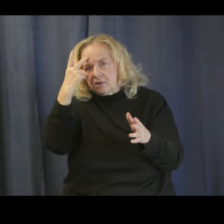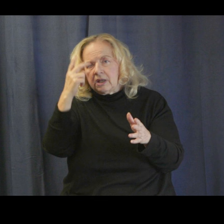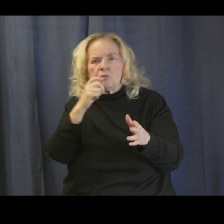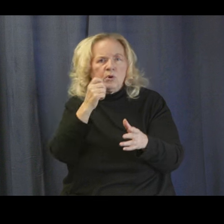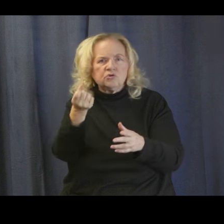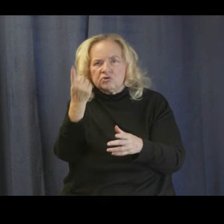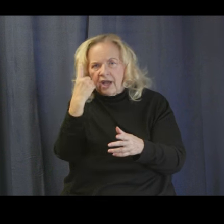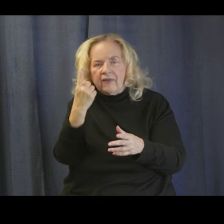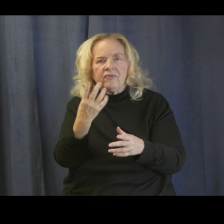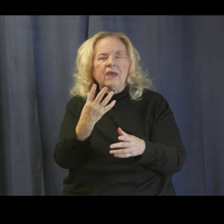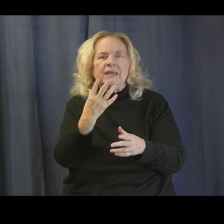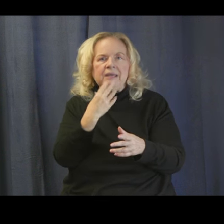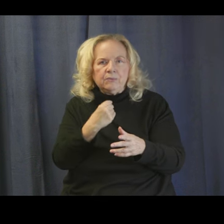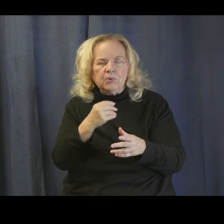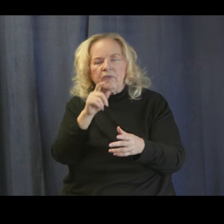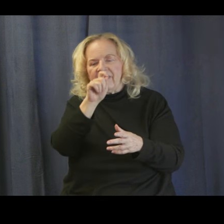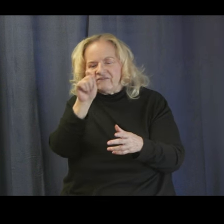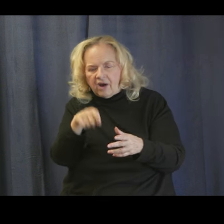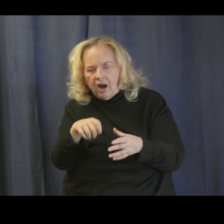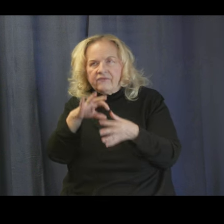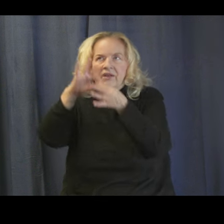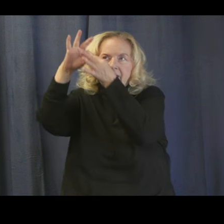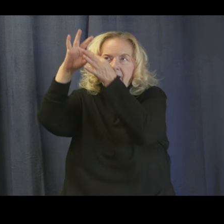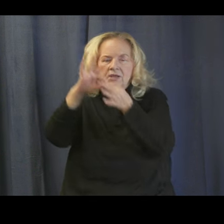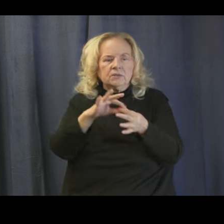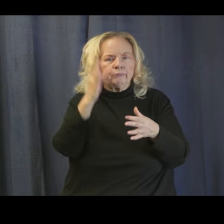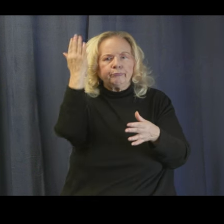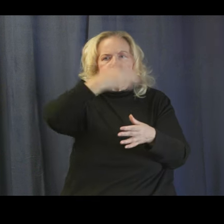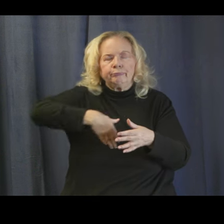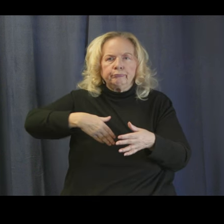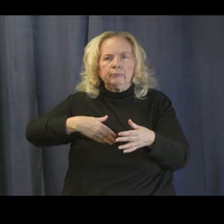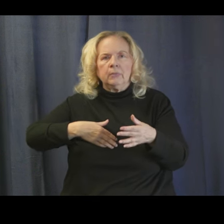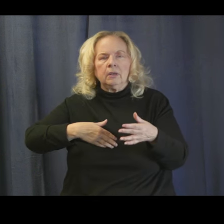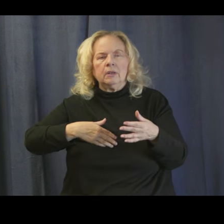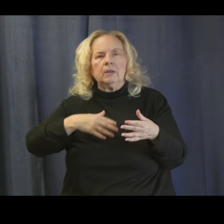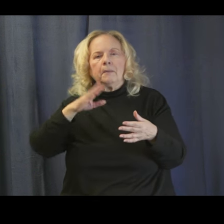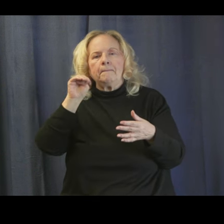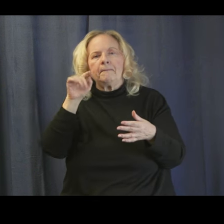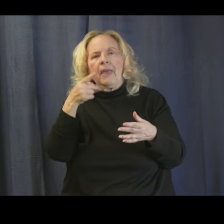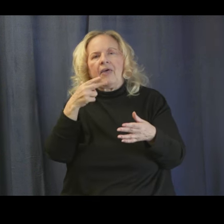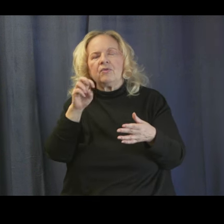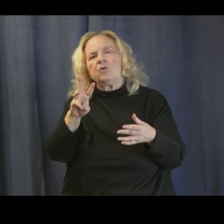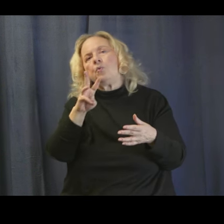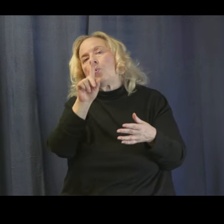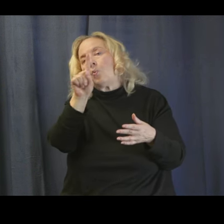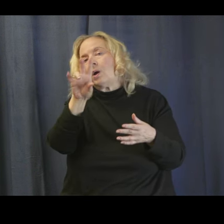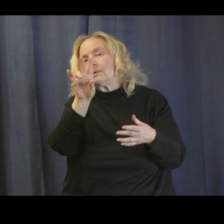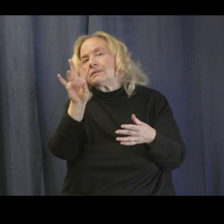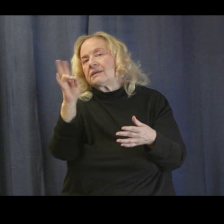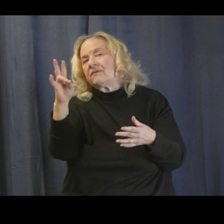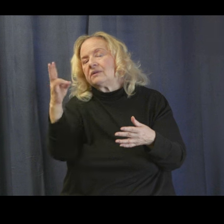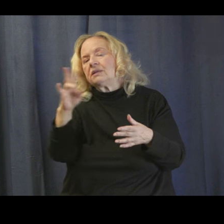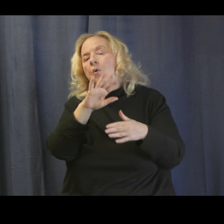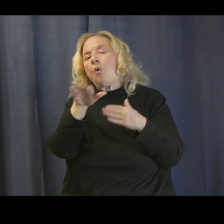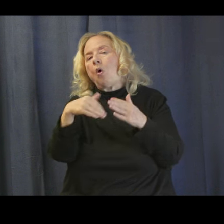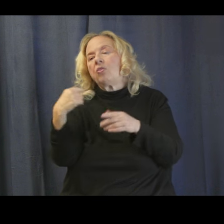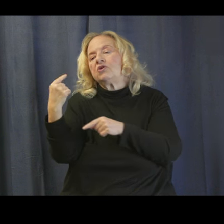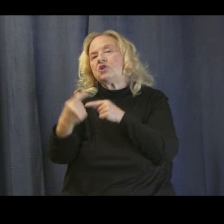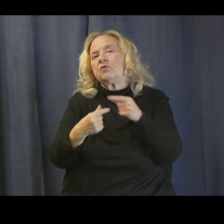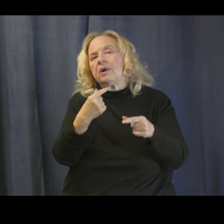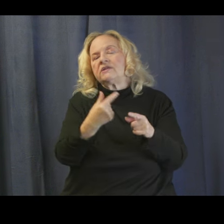because they don't understand the Vav, the connection to the Hebraic roots. in Matthew 1:17, it says all